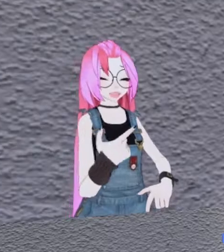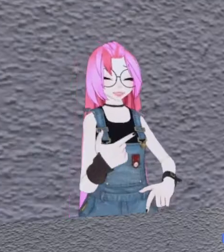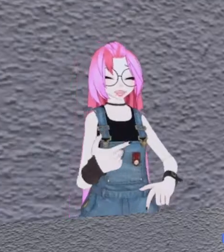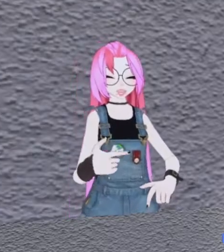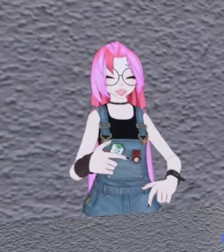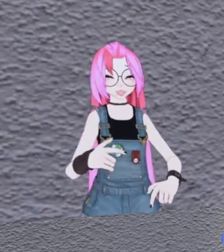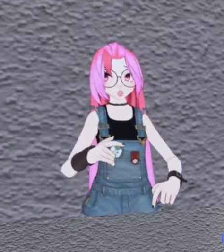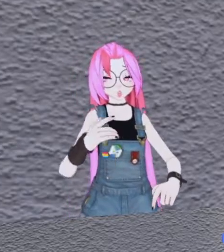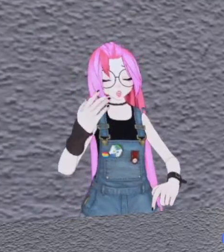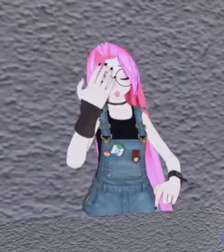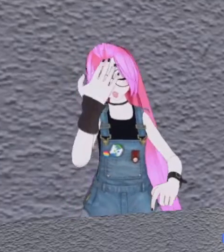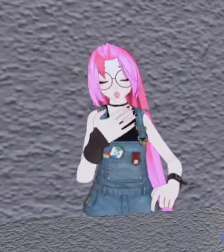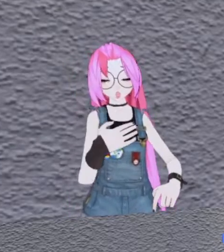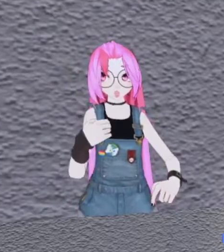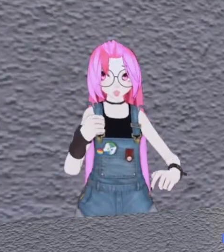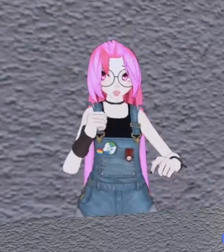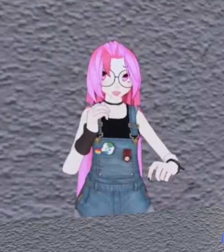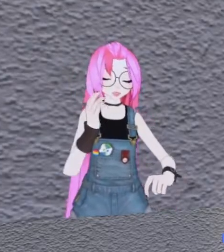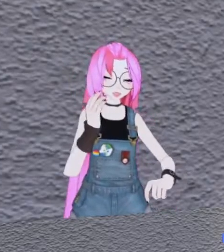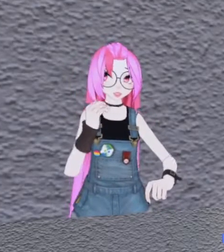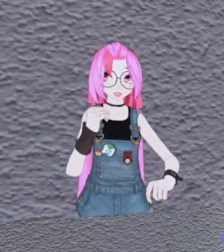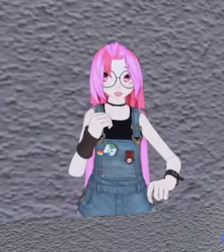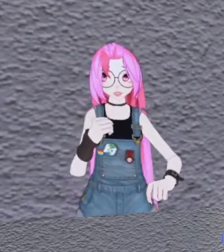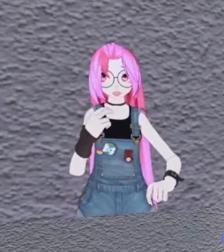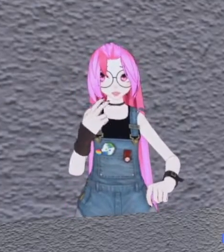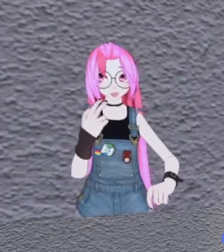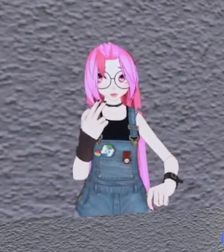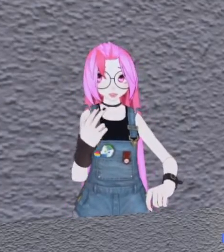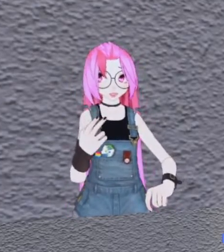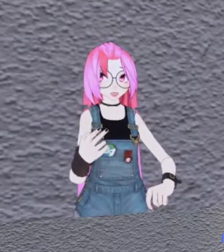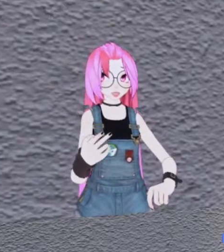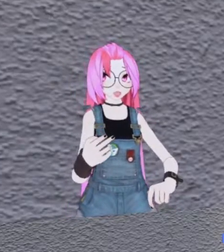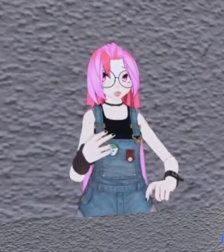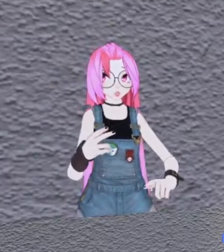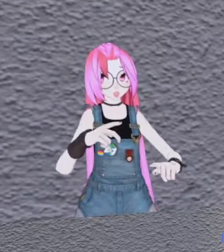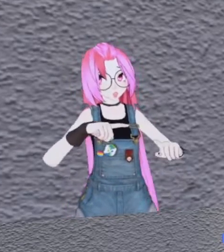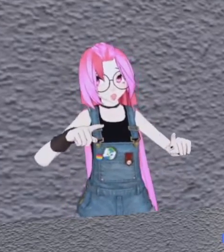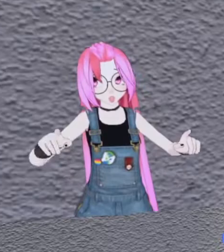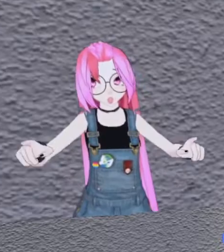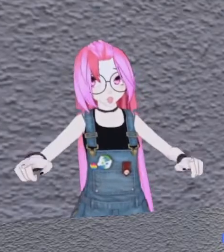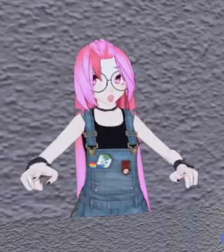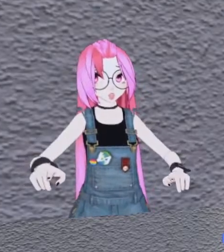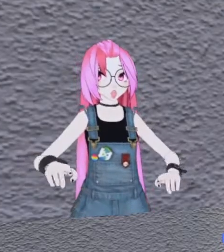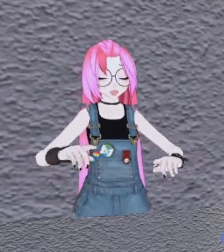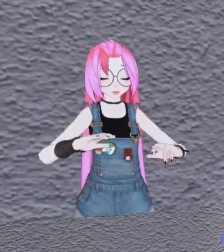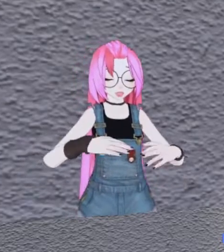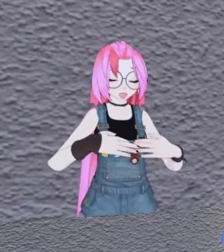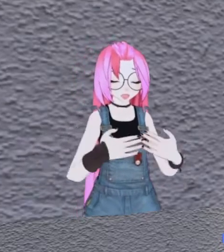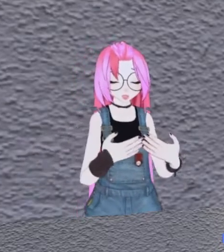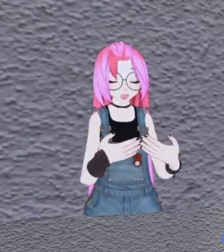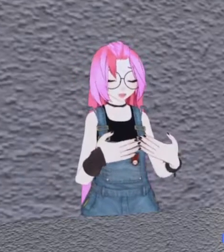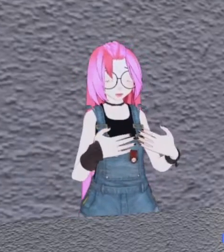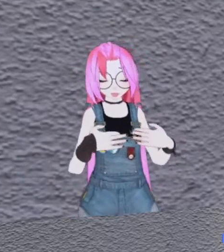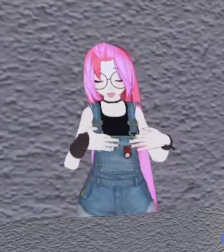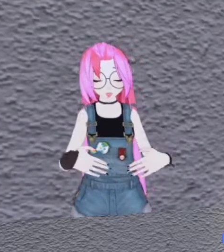It was a really beautiful experience, like just being able to see like just the differences and like how like body